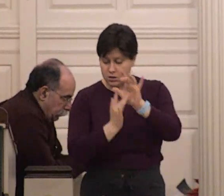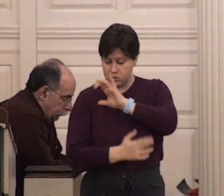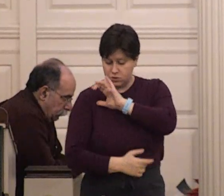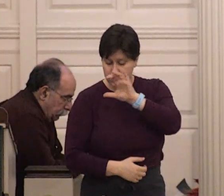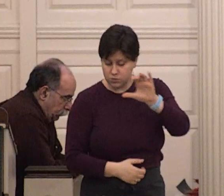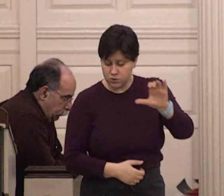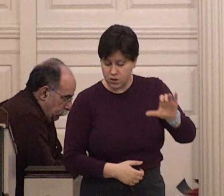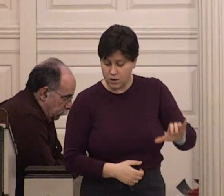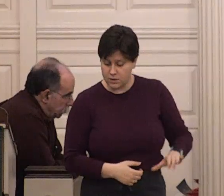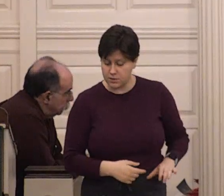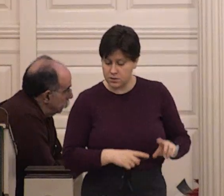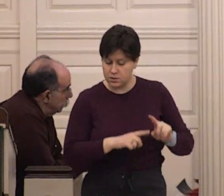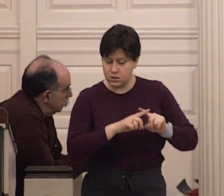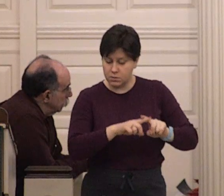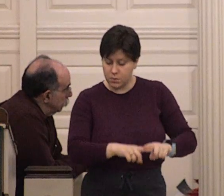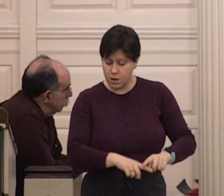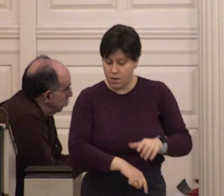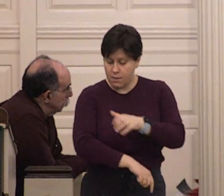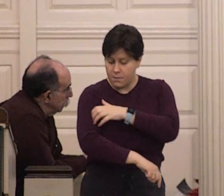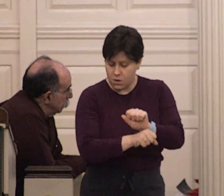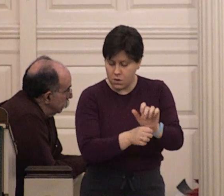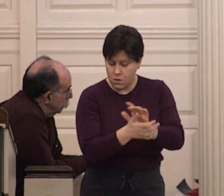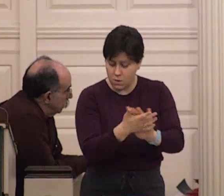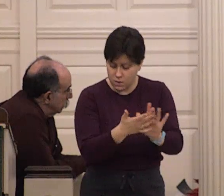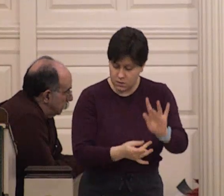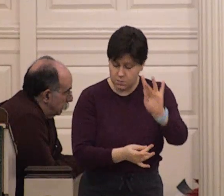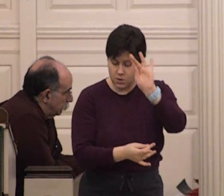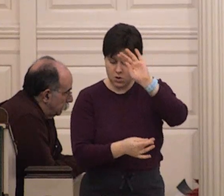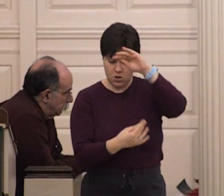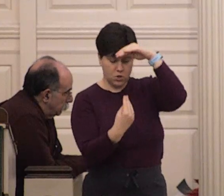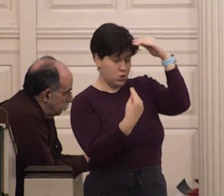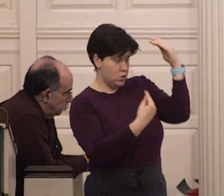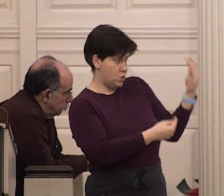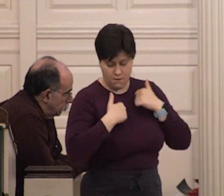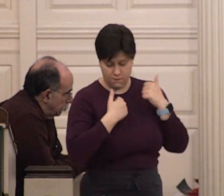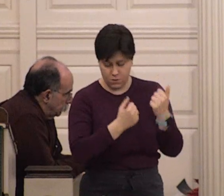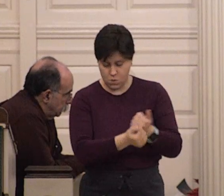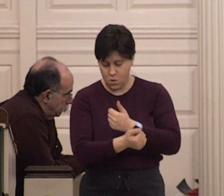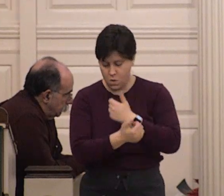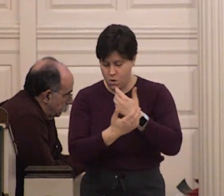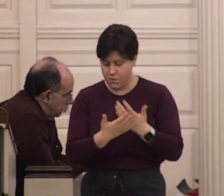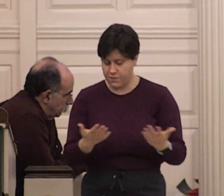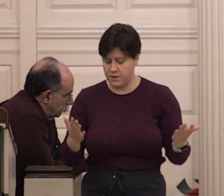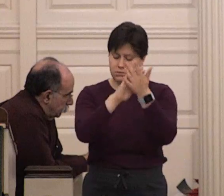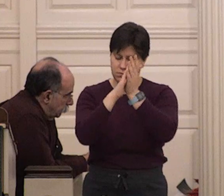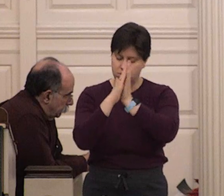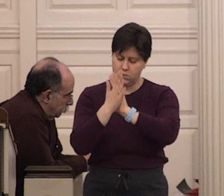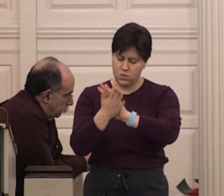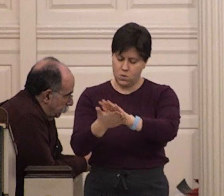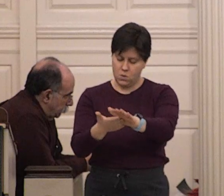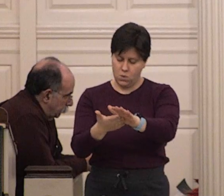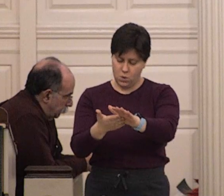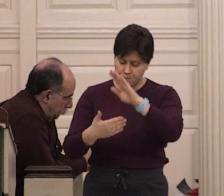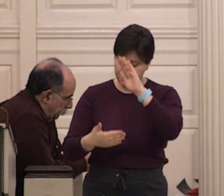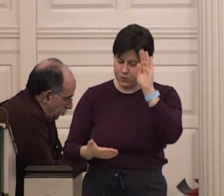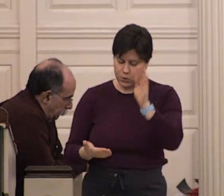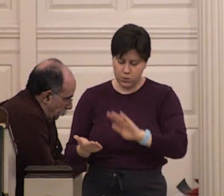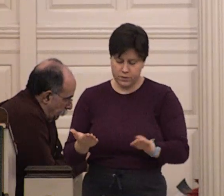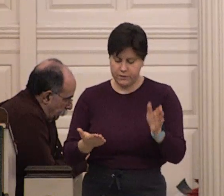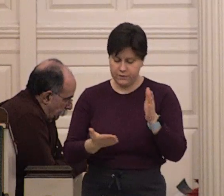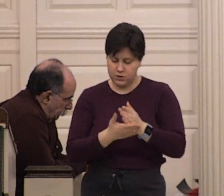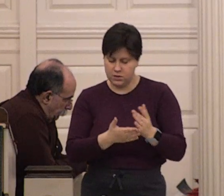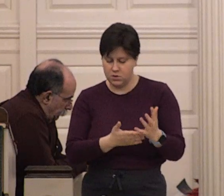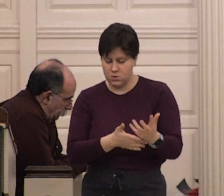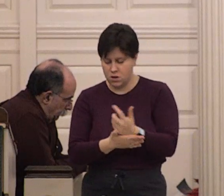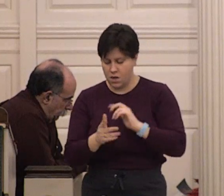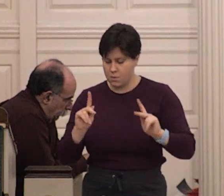Jesus Christ, by the power and working of the Holy Spirit, you give life to all things and make them holy.